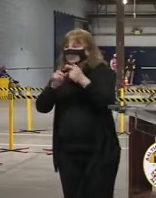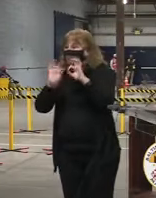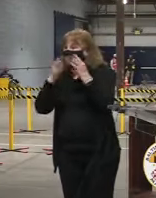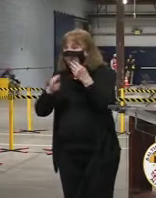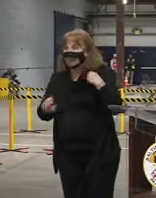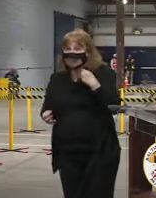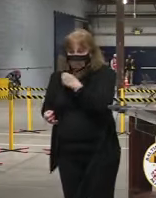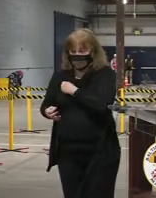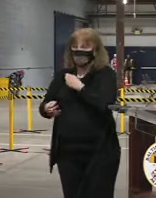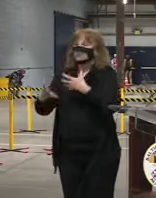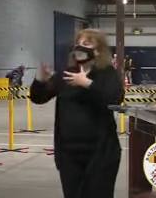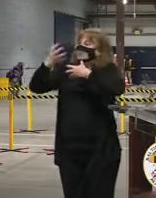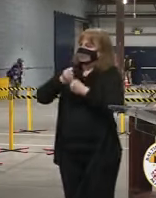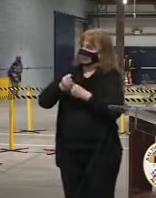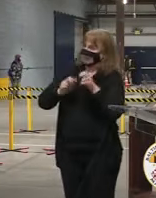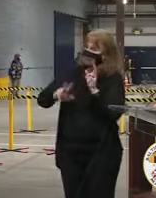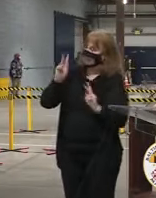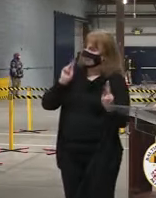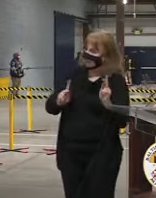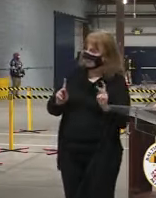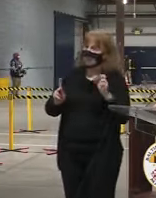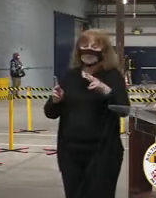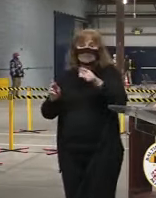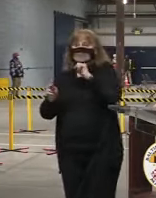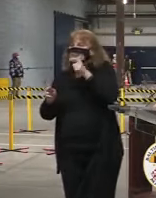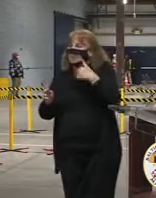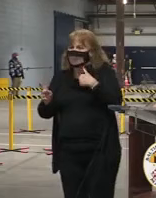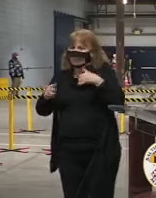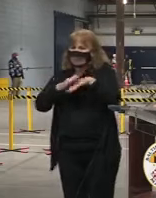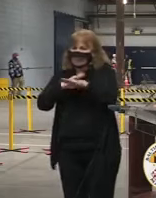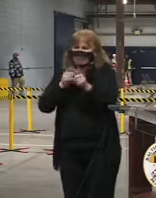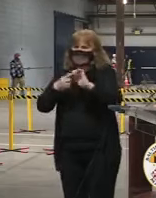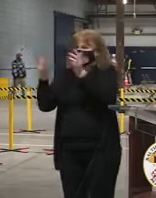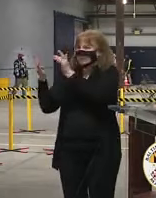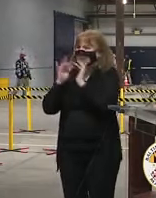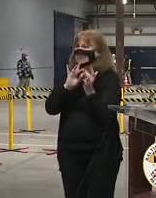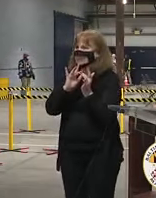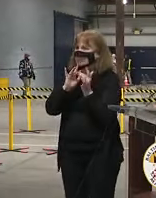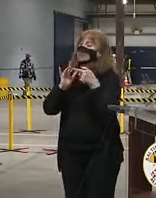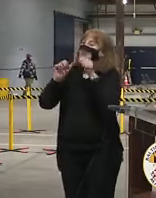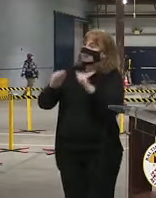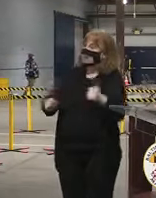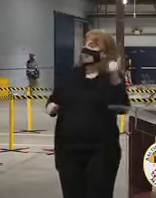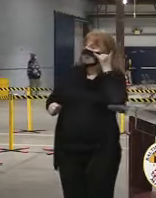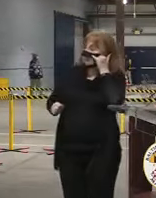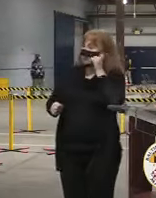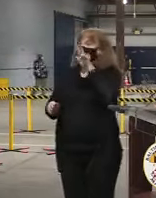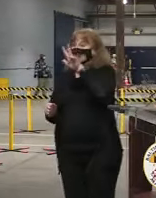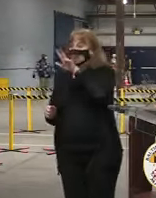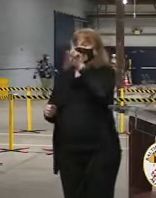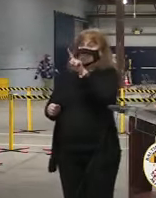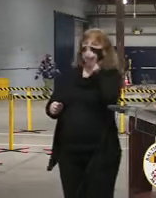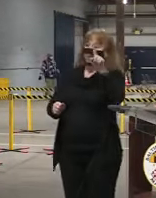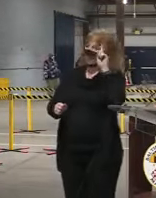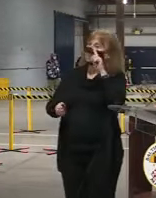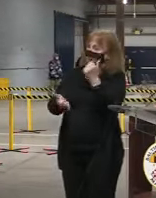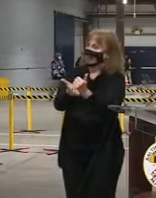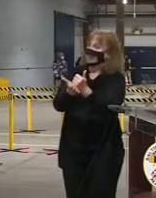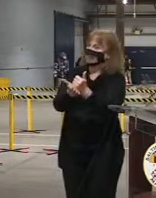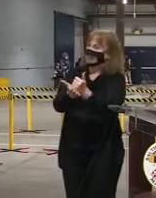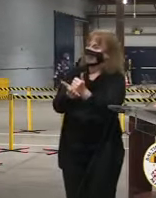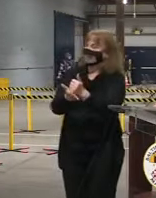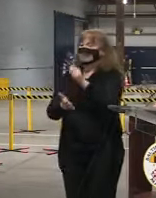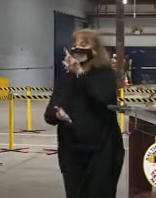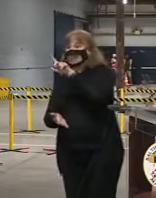member or trusted individual, or if you do not have access to the internet, you can call 311 for help.